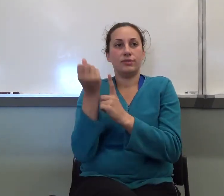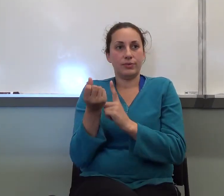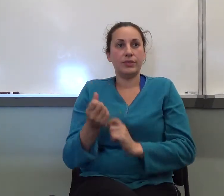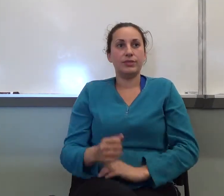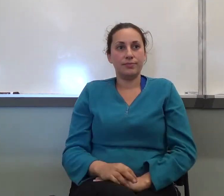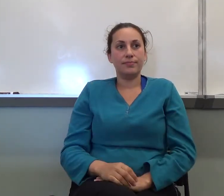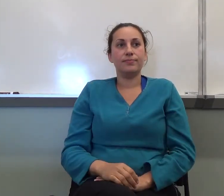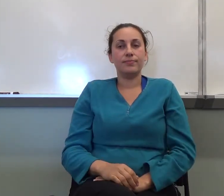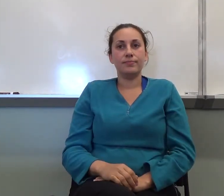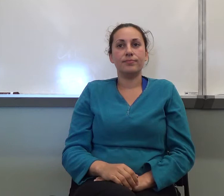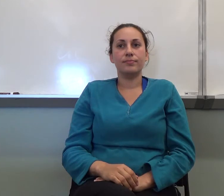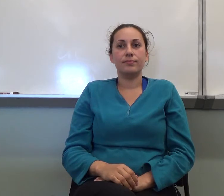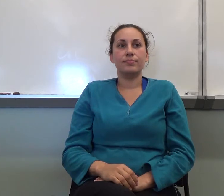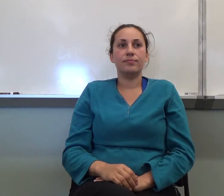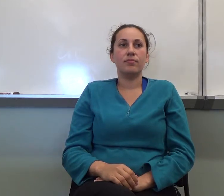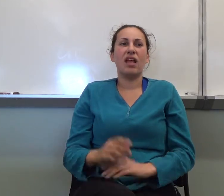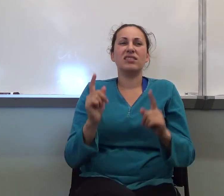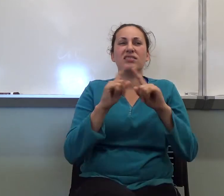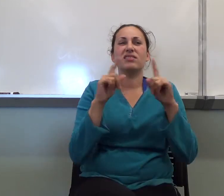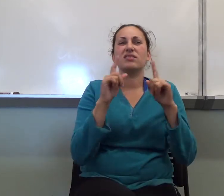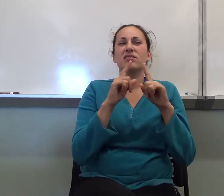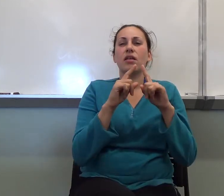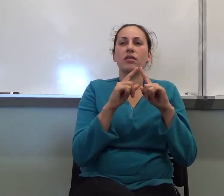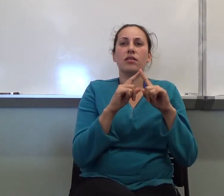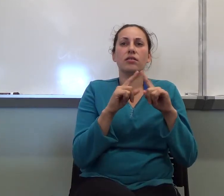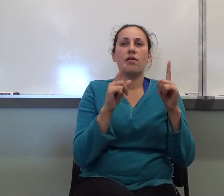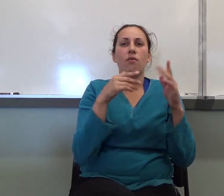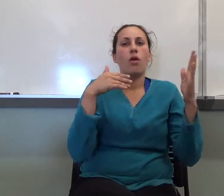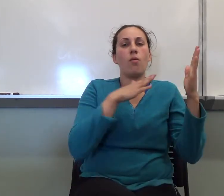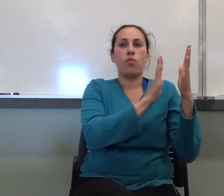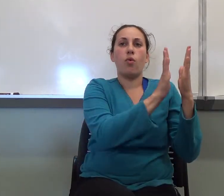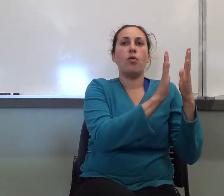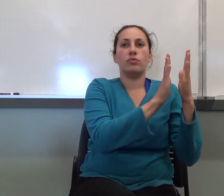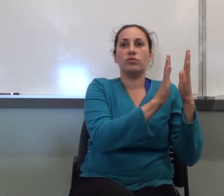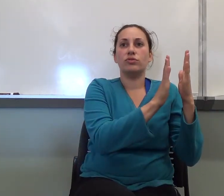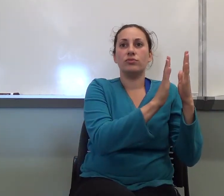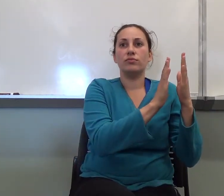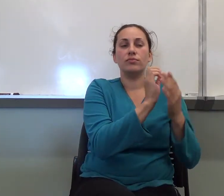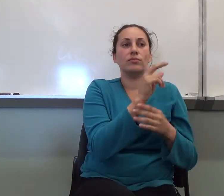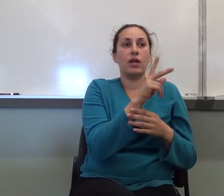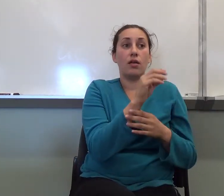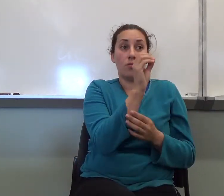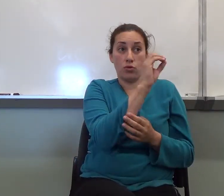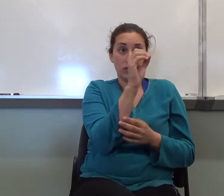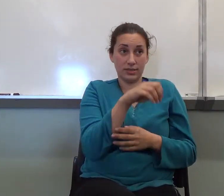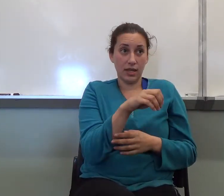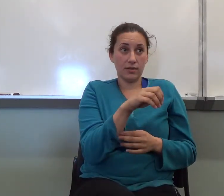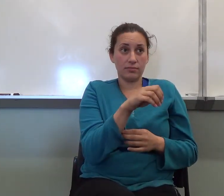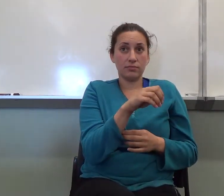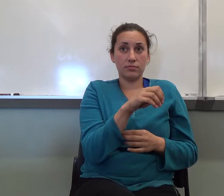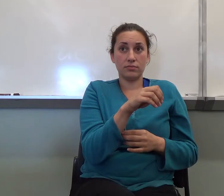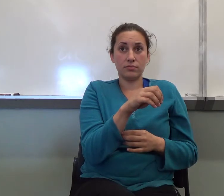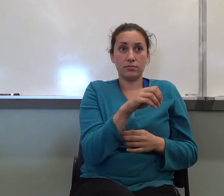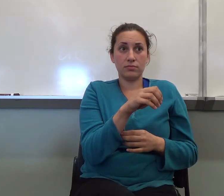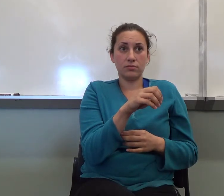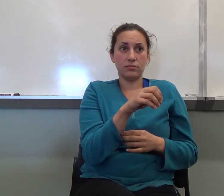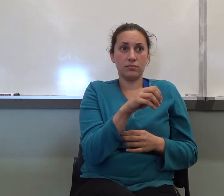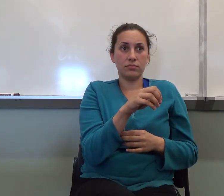some different approach because percents, as I say, they give you a feeling for something, but they don't